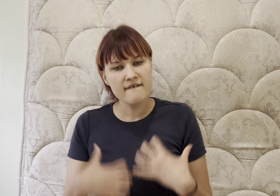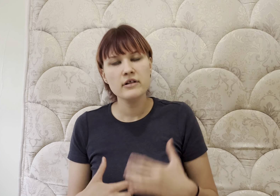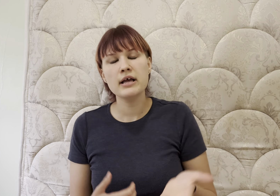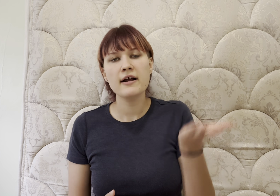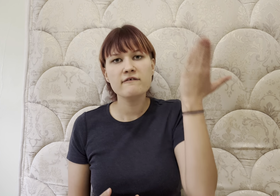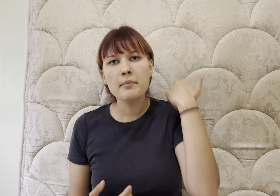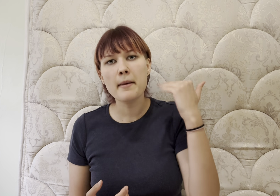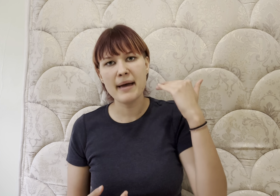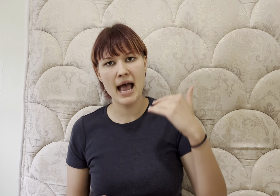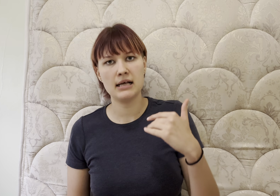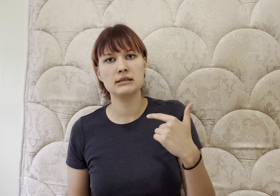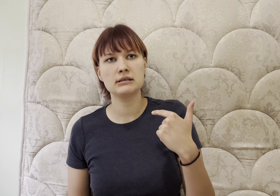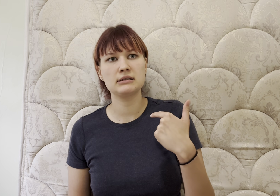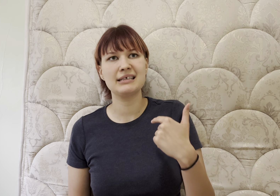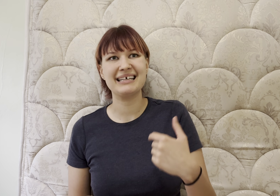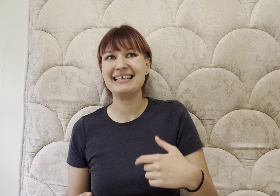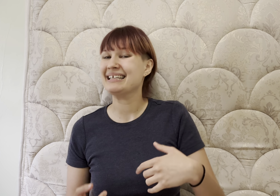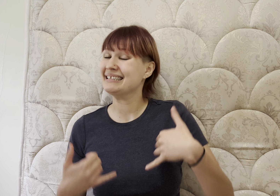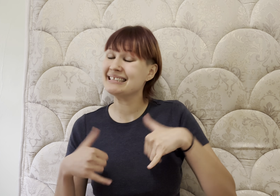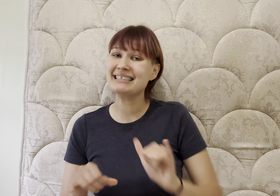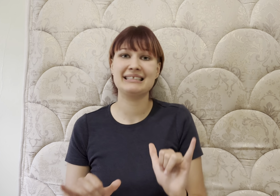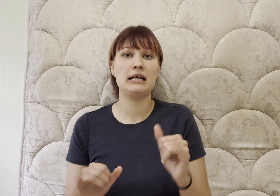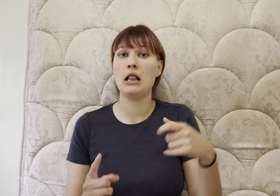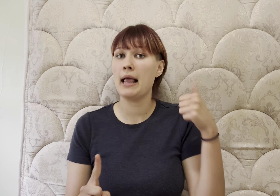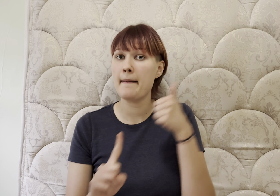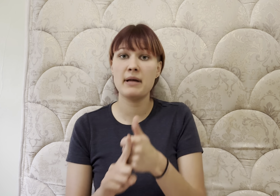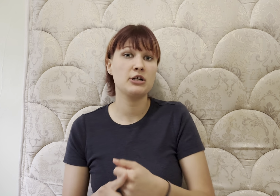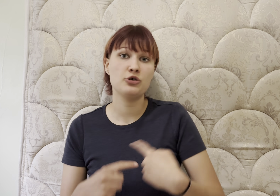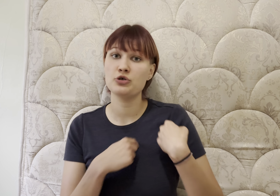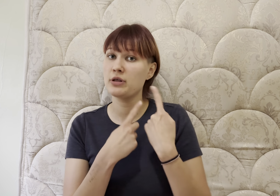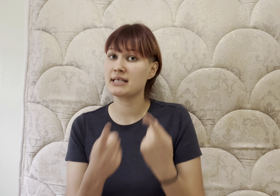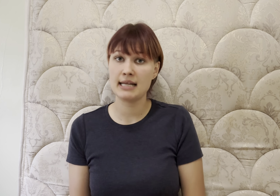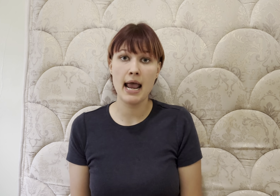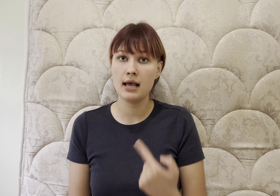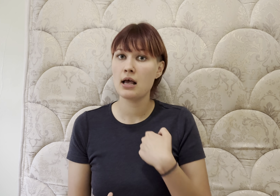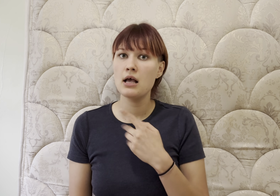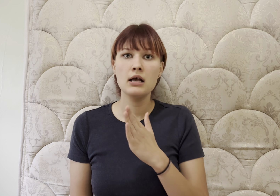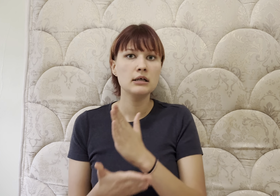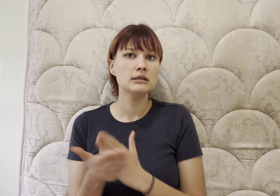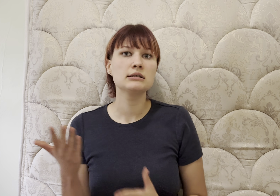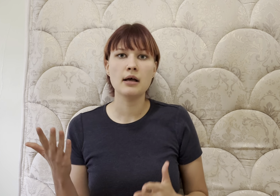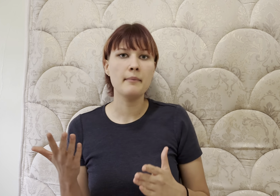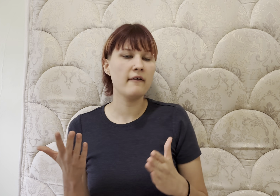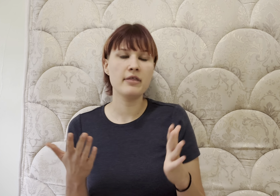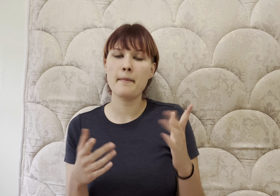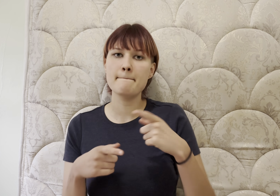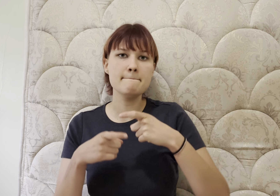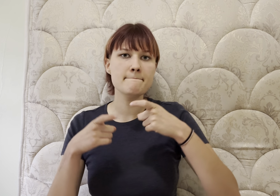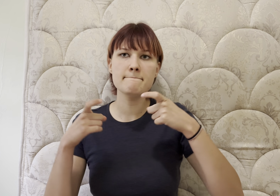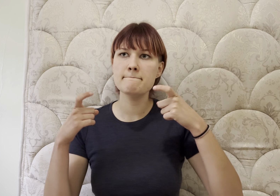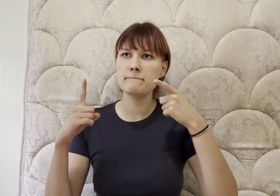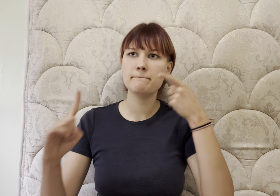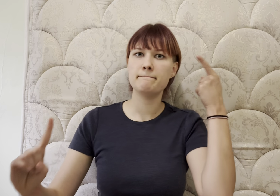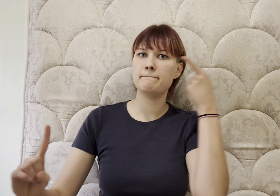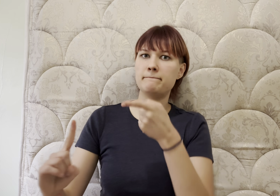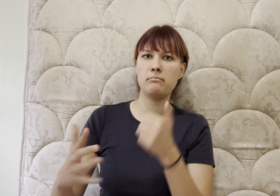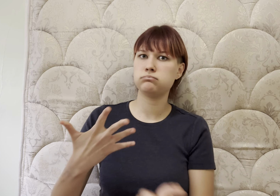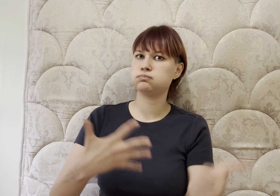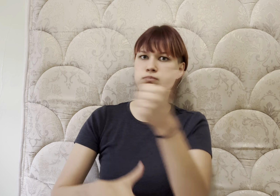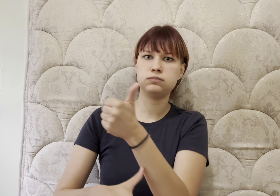tools that are used in psychoanalysis are many. Some of the big ones are free association. So instead of asking you